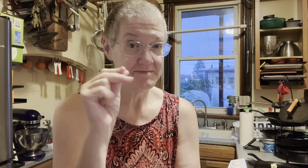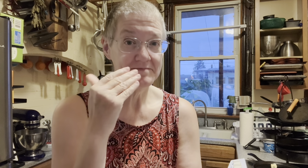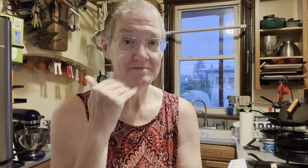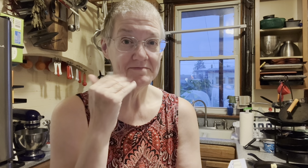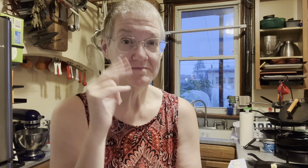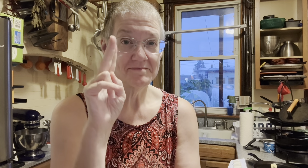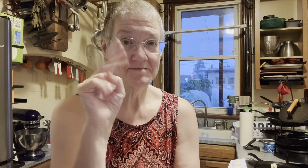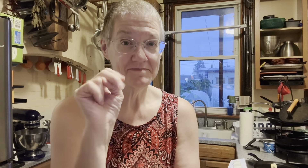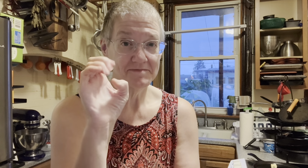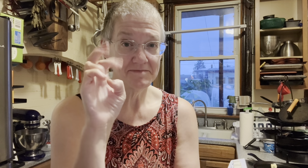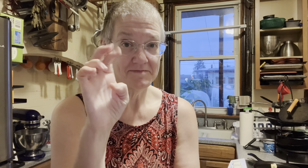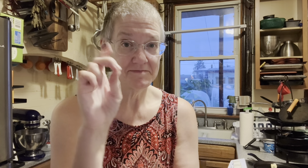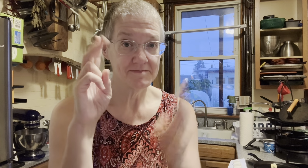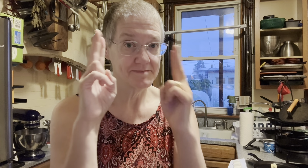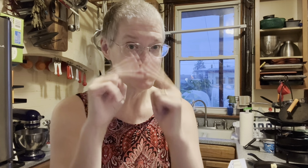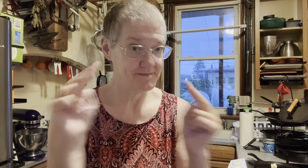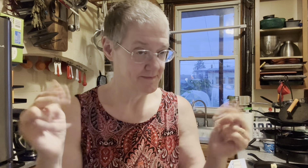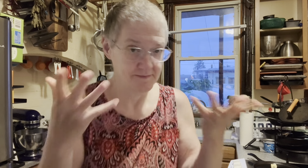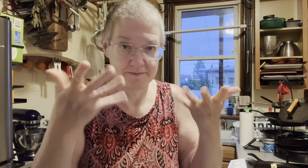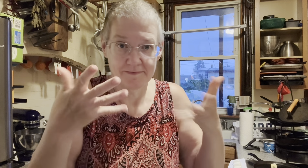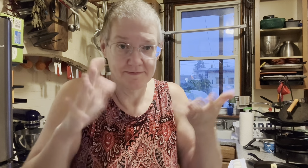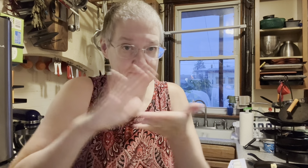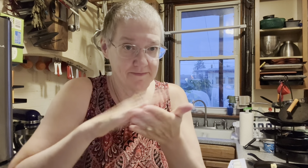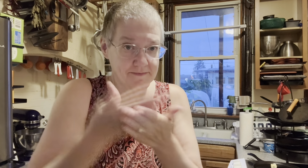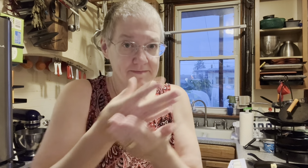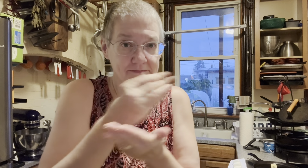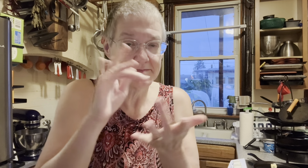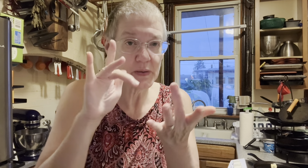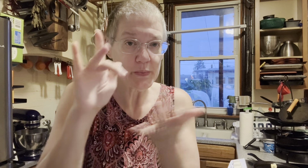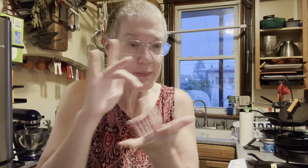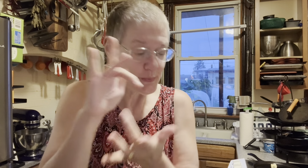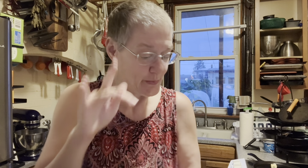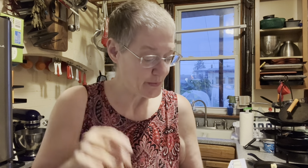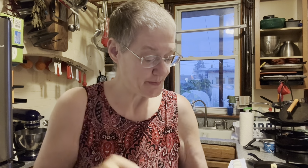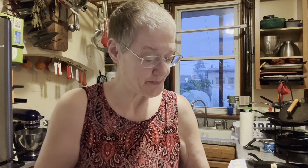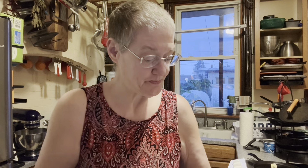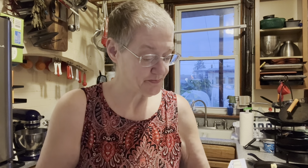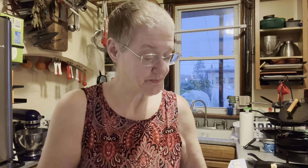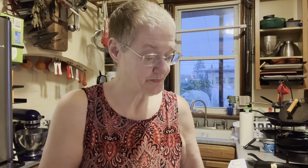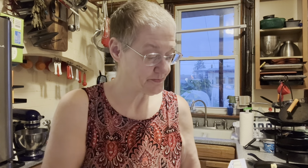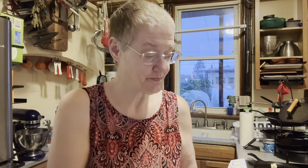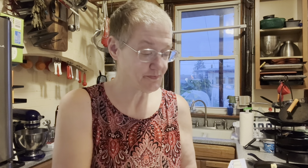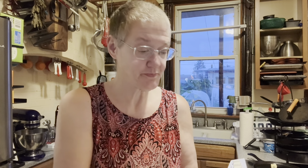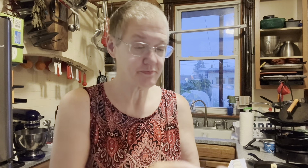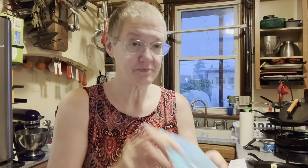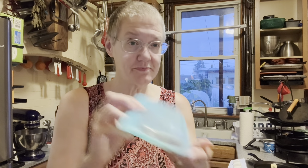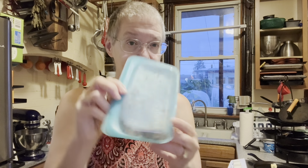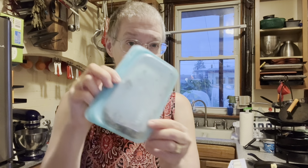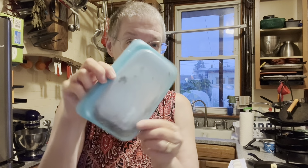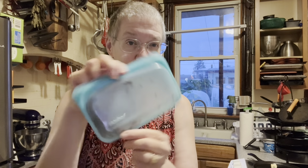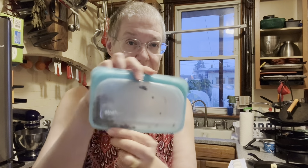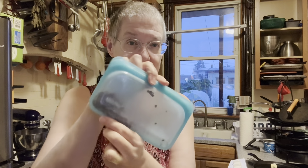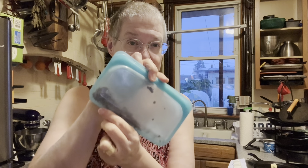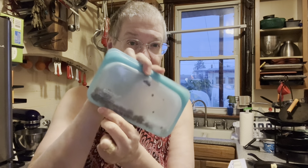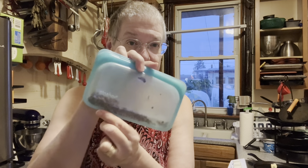I'm also going to use 4 slices of uncured, no sugar bacon that's already been cooked, and